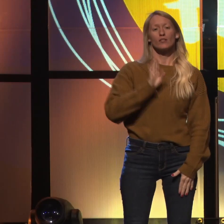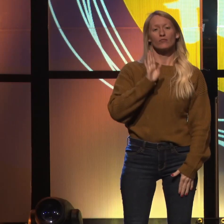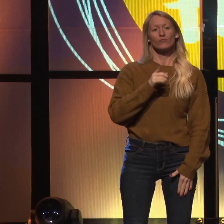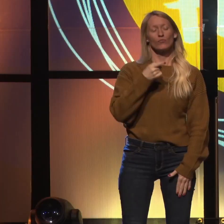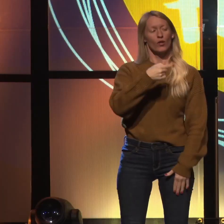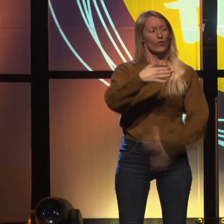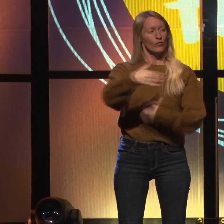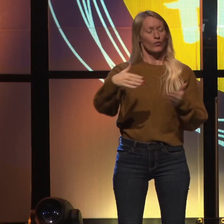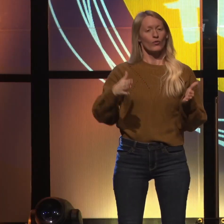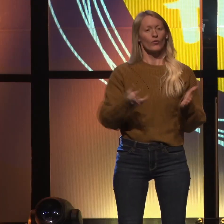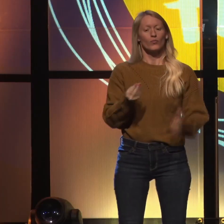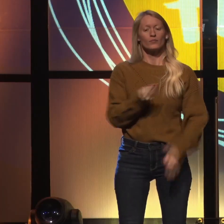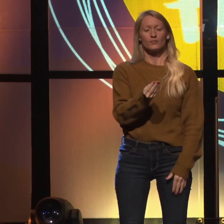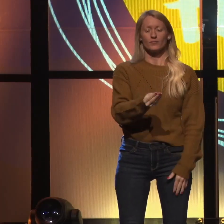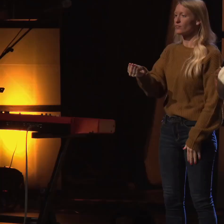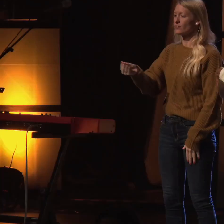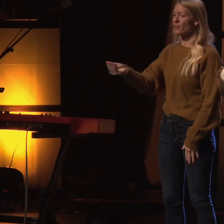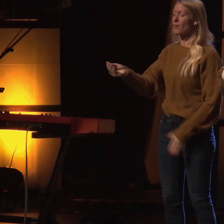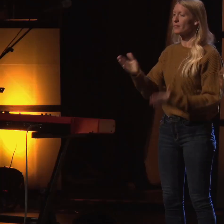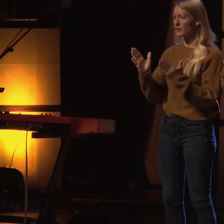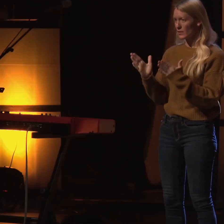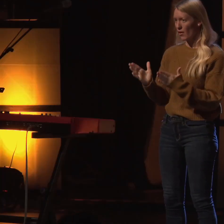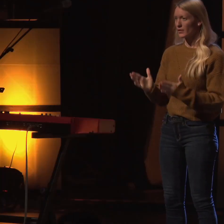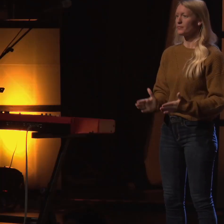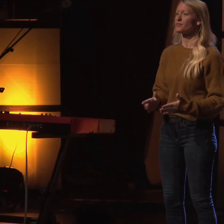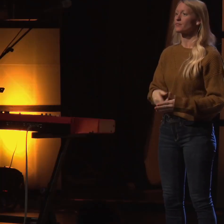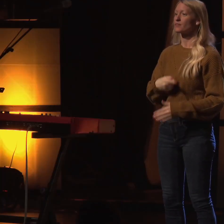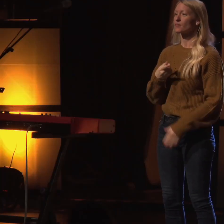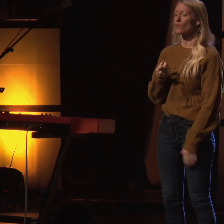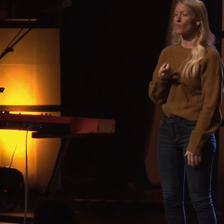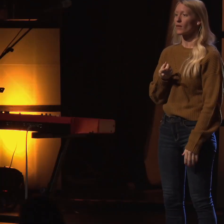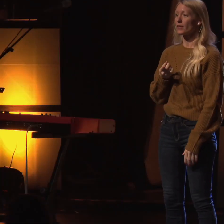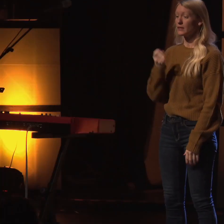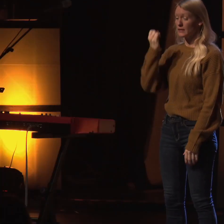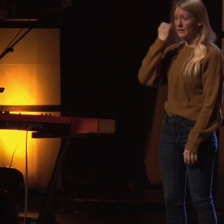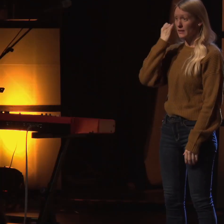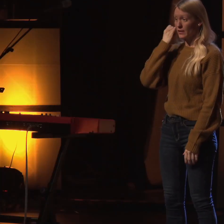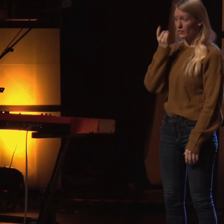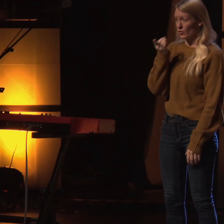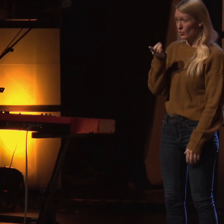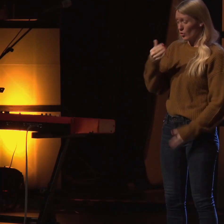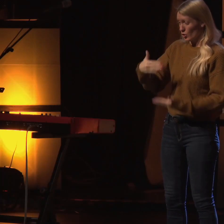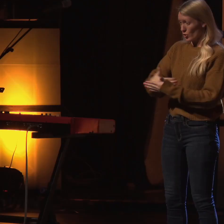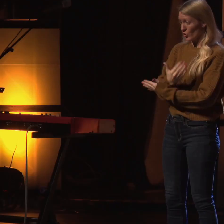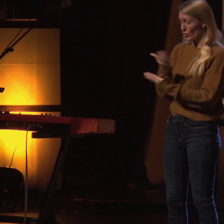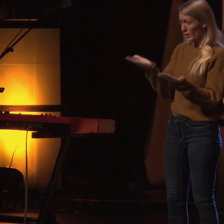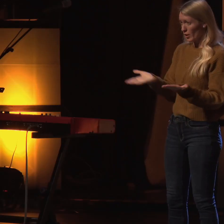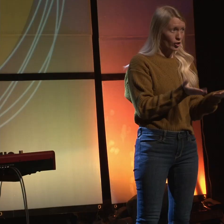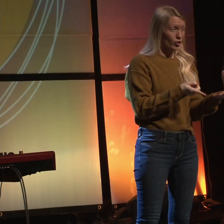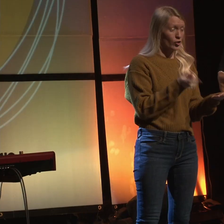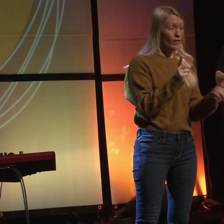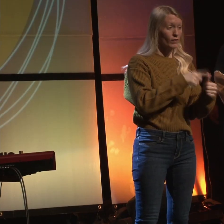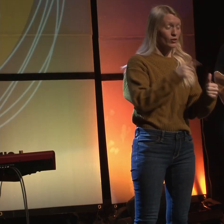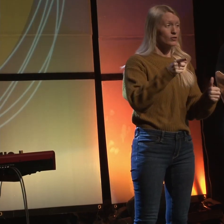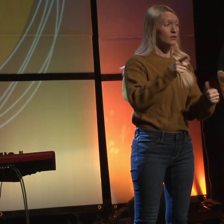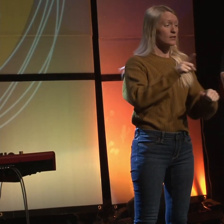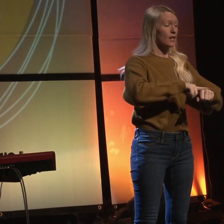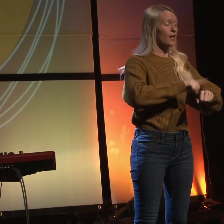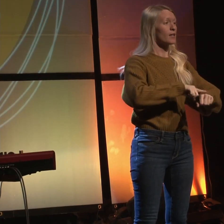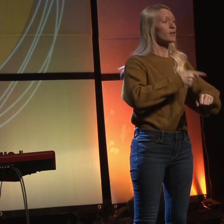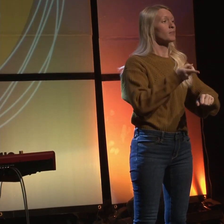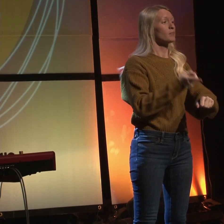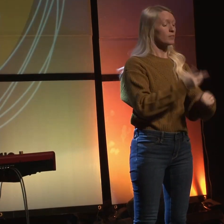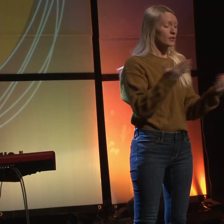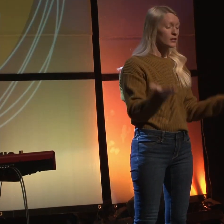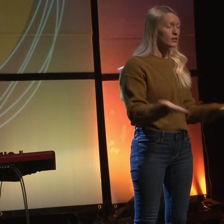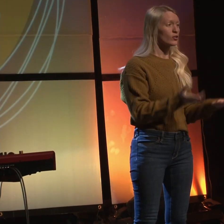happy. Got some here for you to give you one. And if you are new here today, I know I chatted with a few